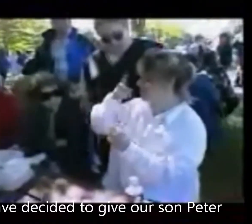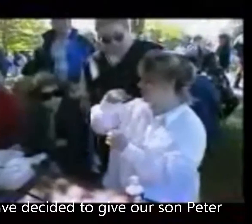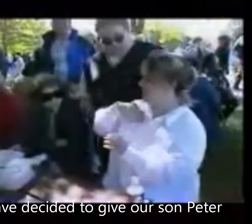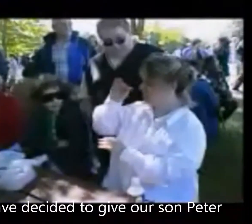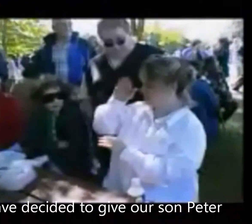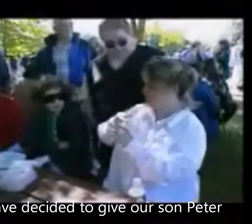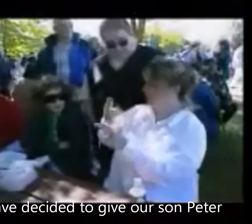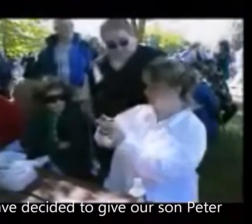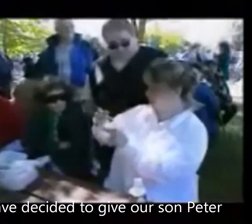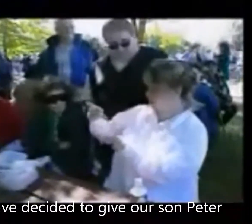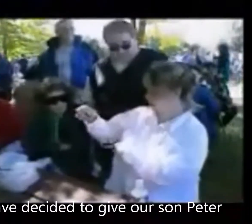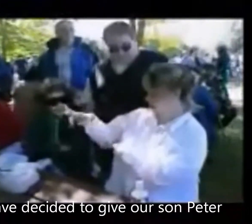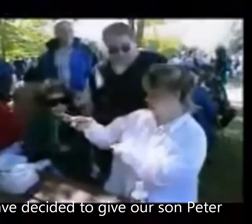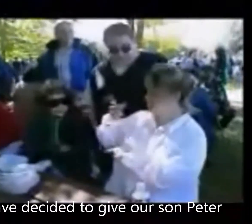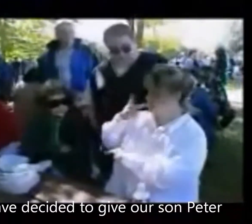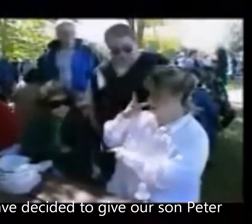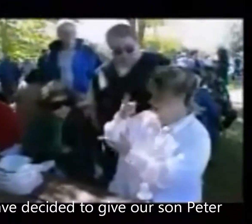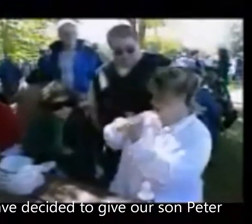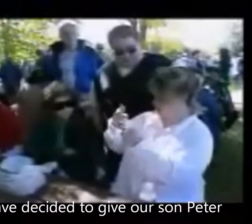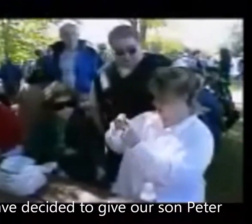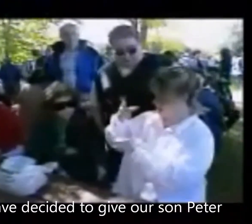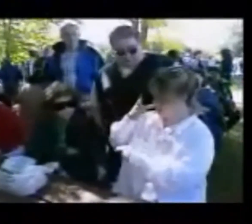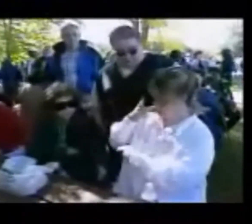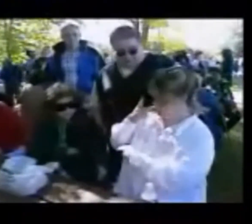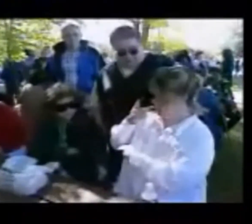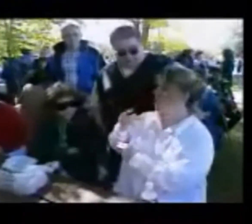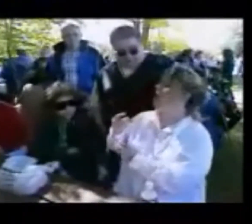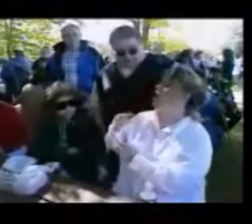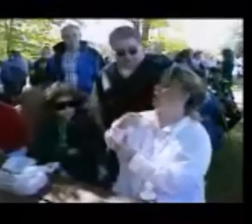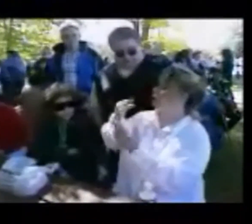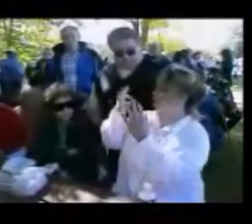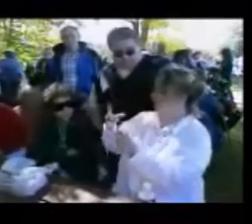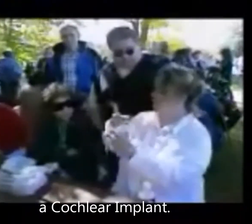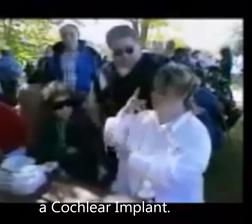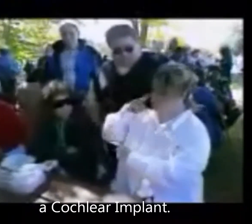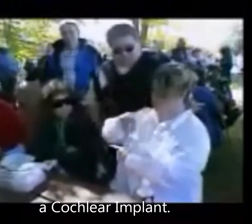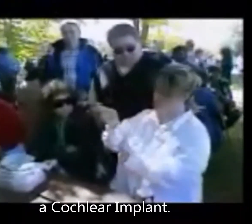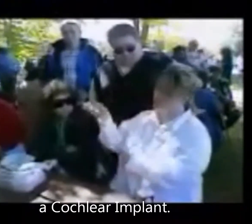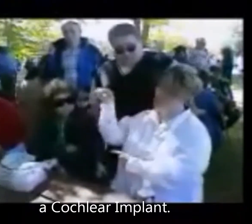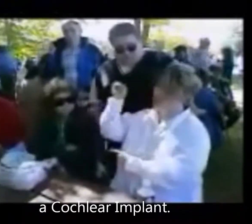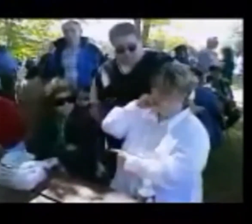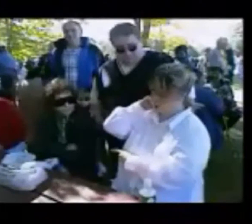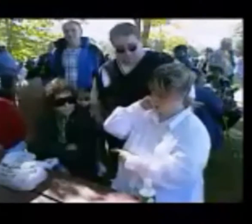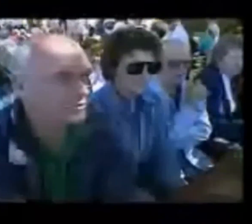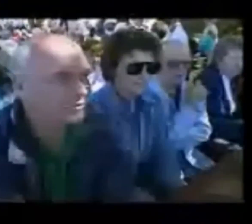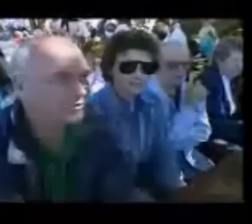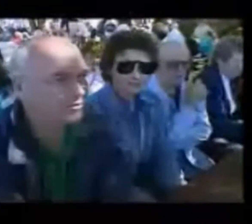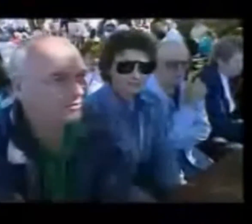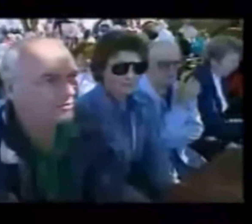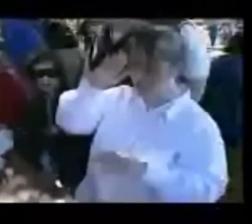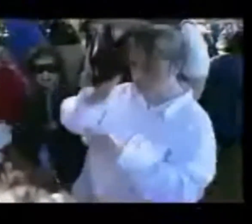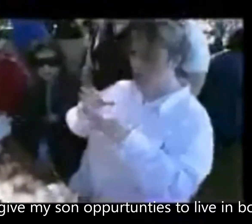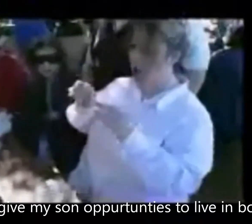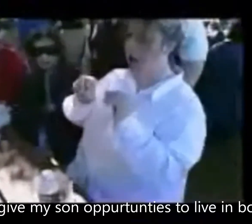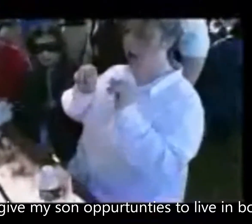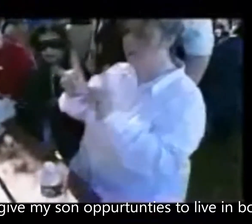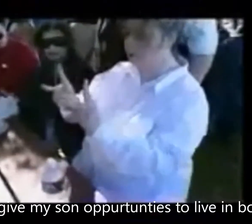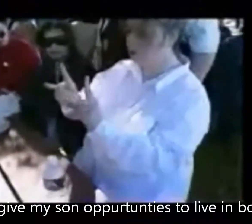We have decided to give our son, Peter, a cochlear implant. I want to give my